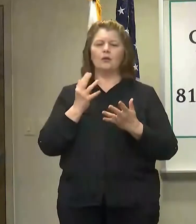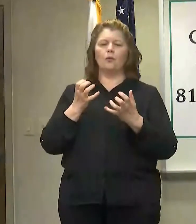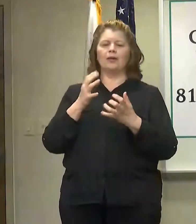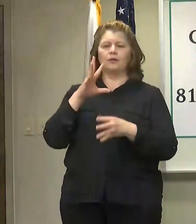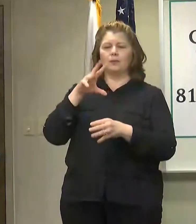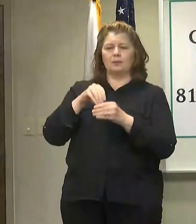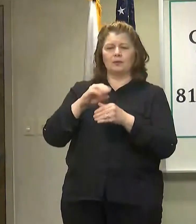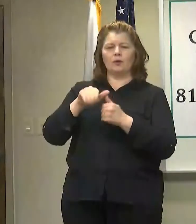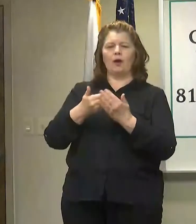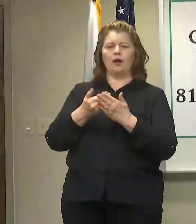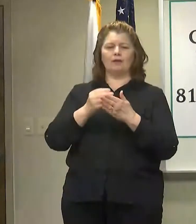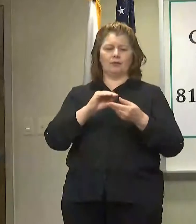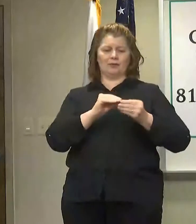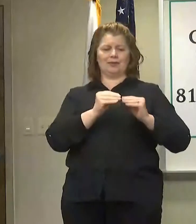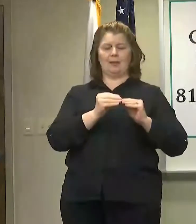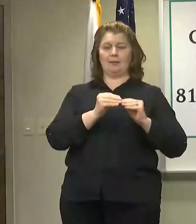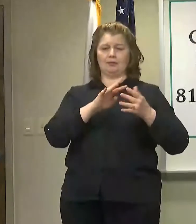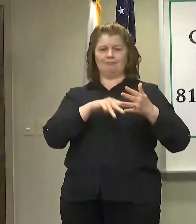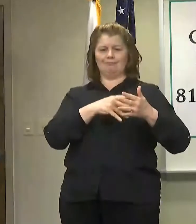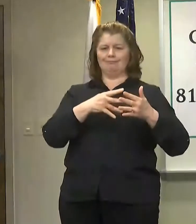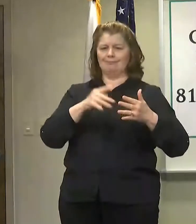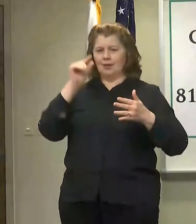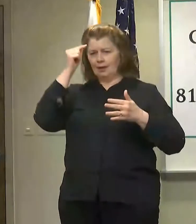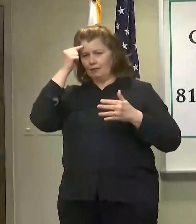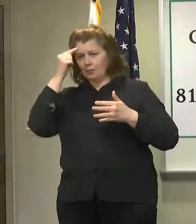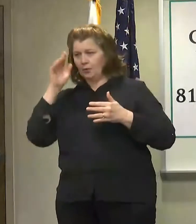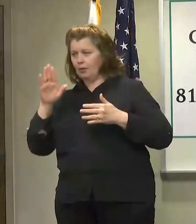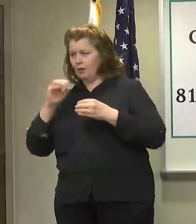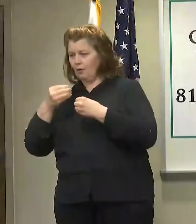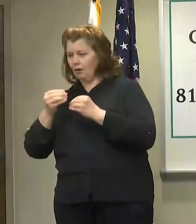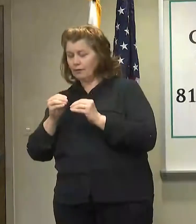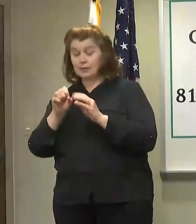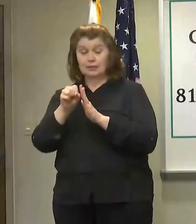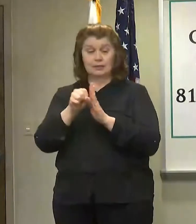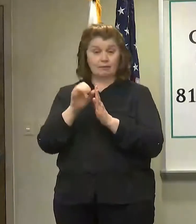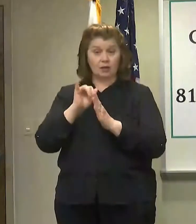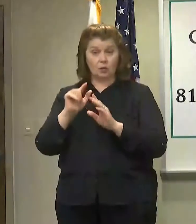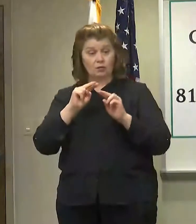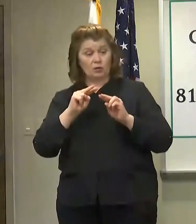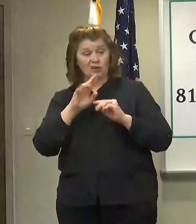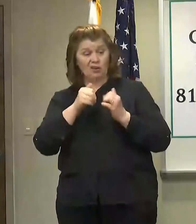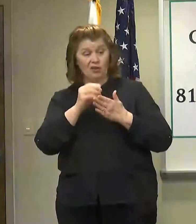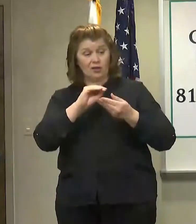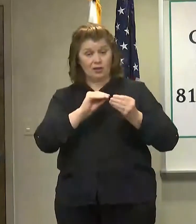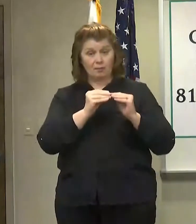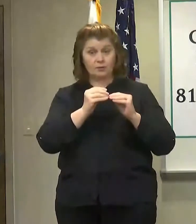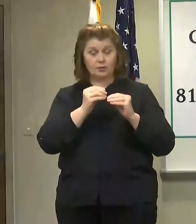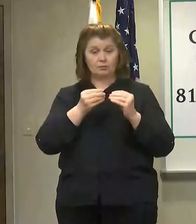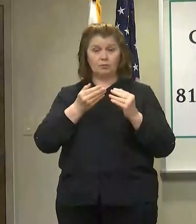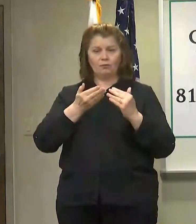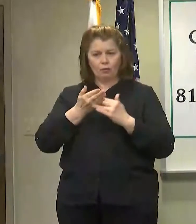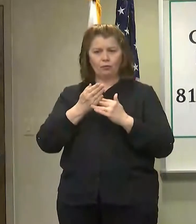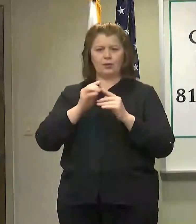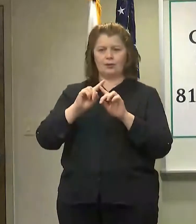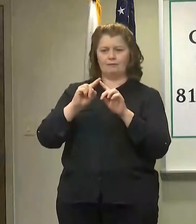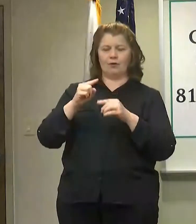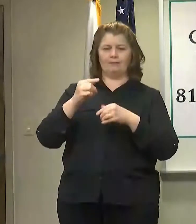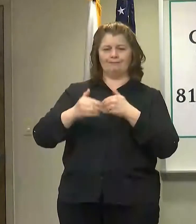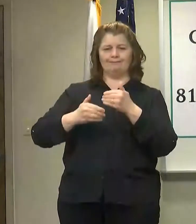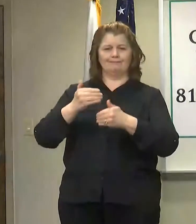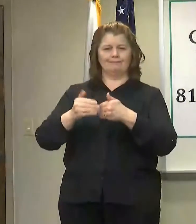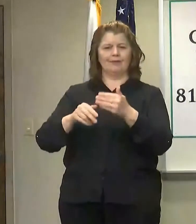include all of the metrics that the governor's office and all, the state of Illinois is looking at in order us to move through those phases.